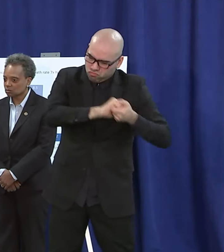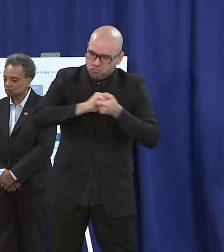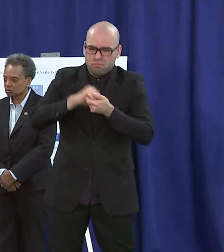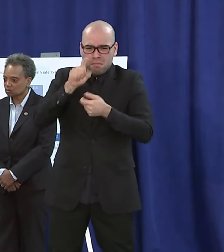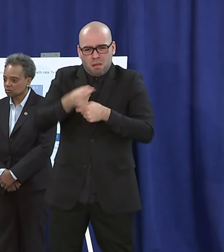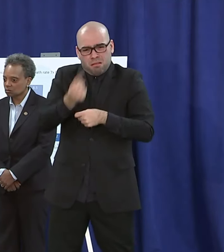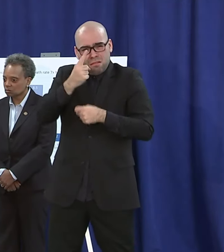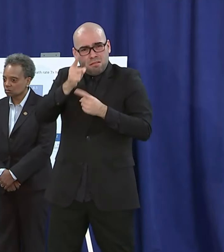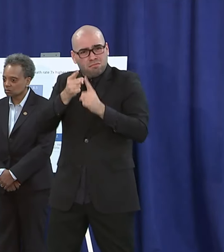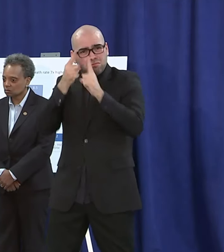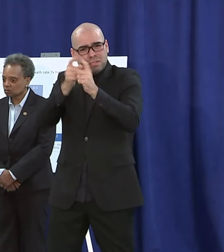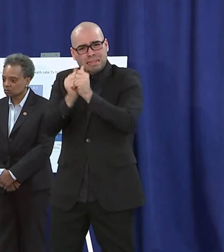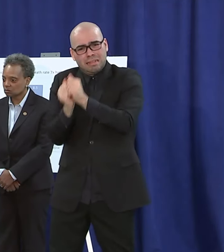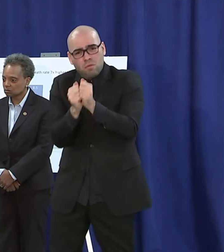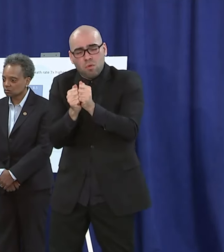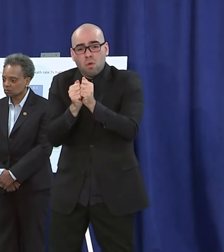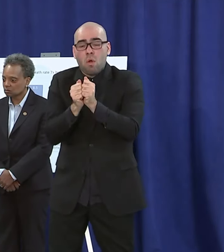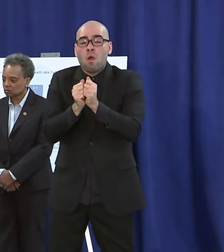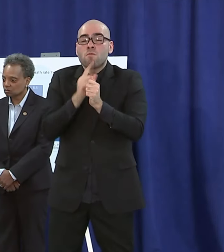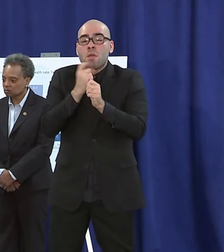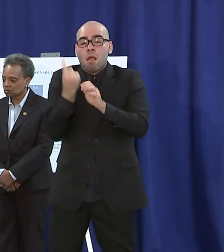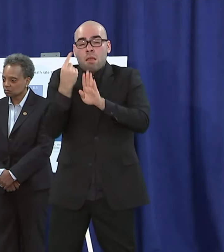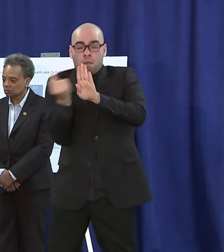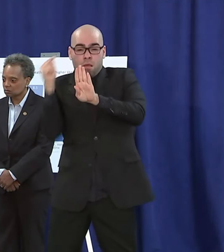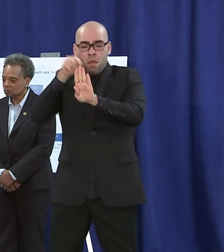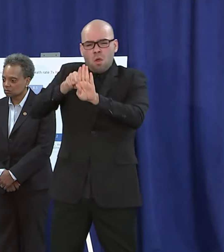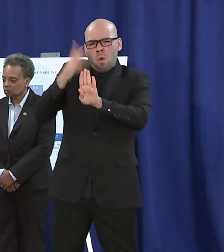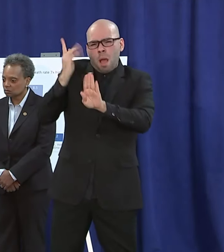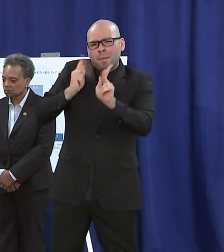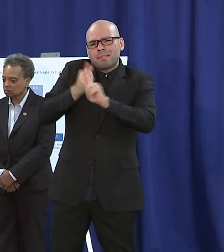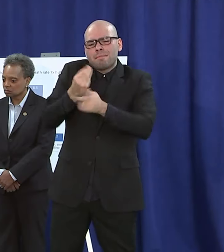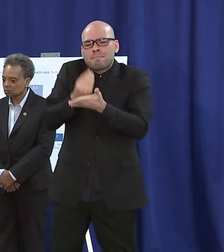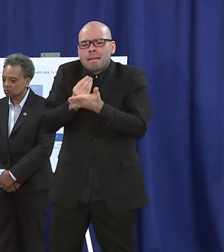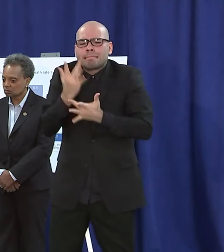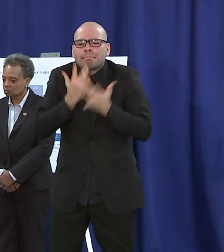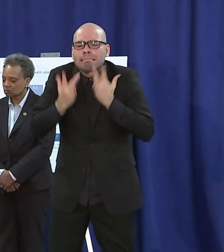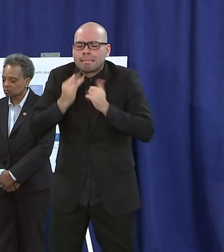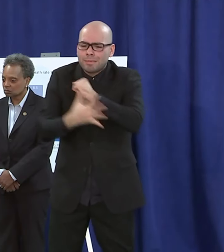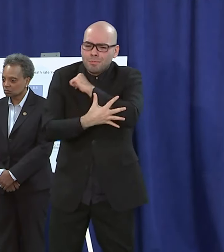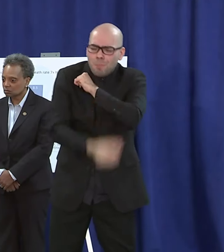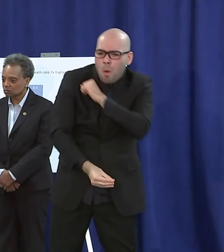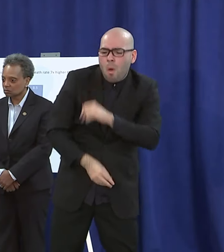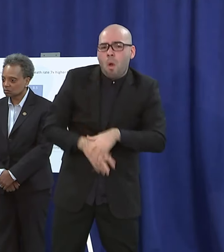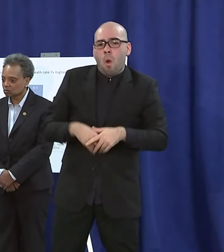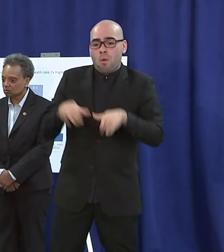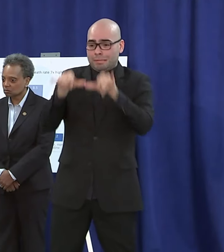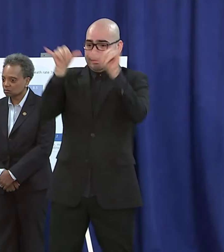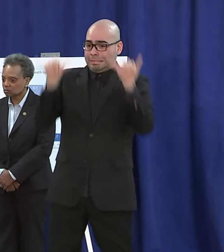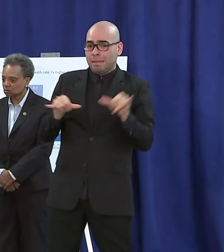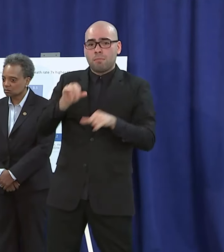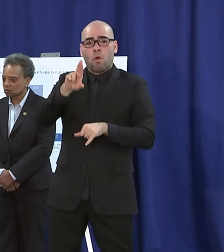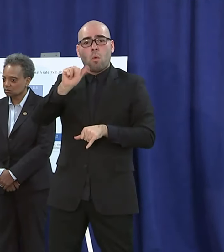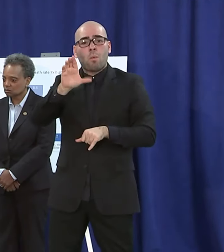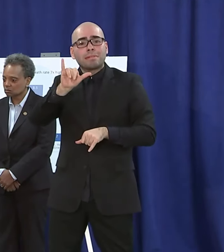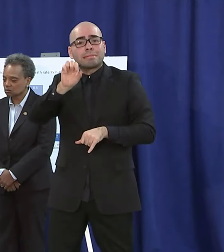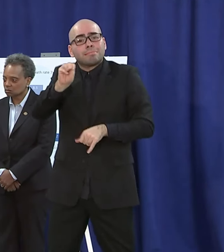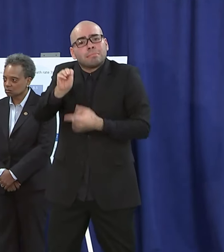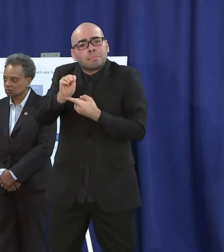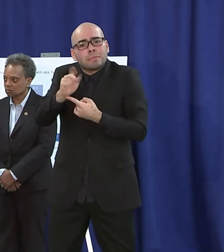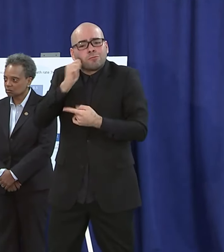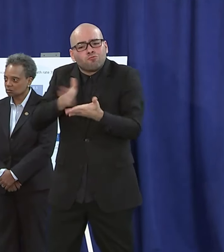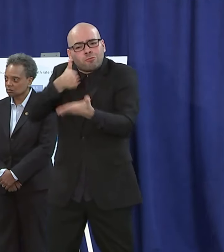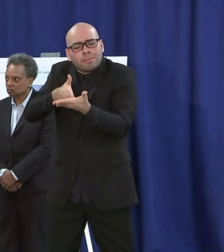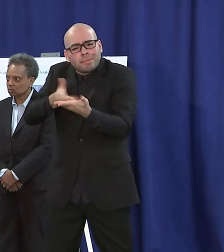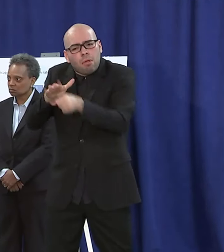underlying roots to poverty, educational deprivation, structural racism, and we are eager to